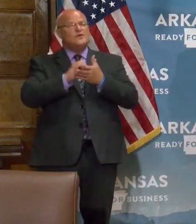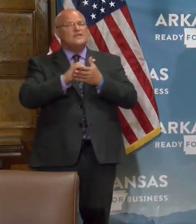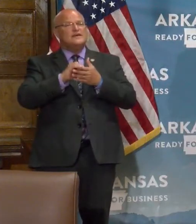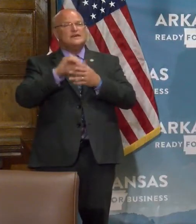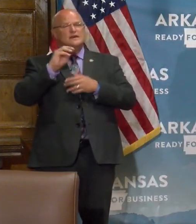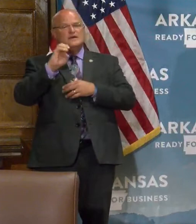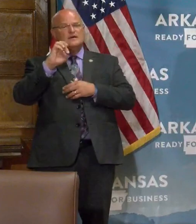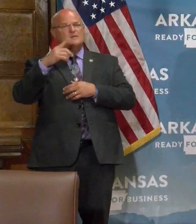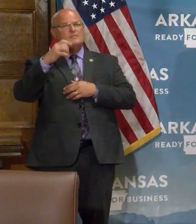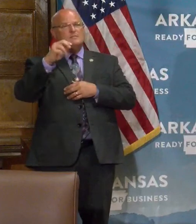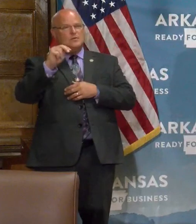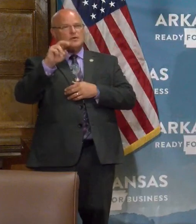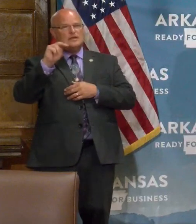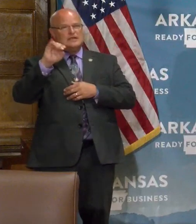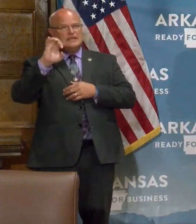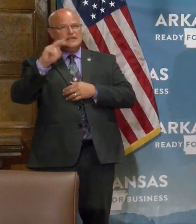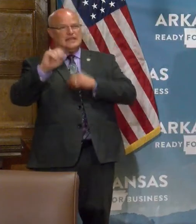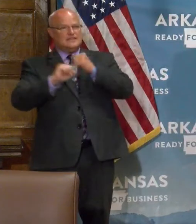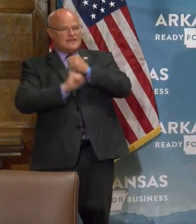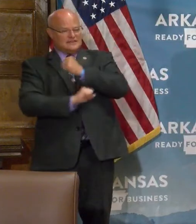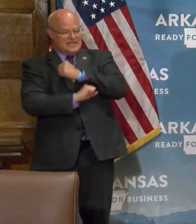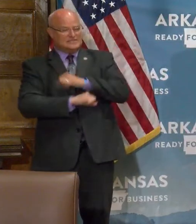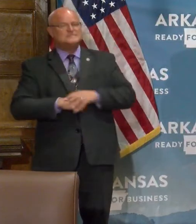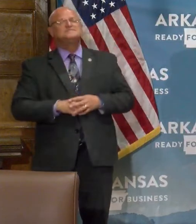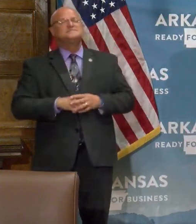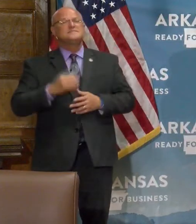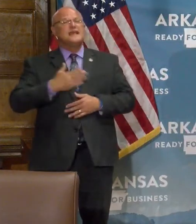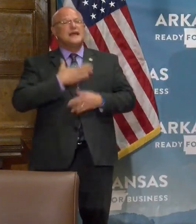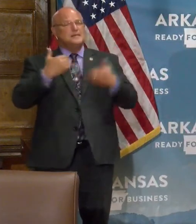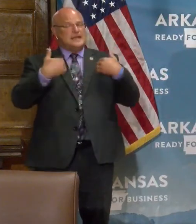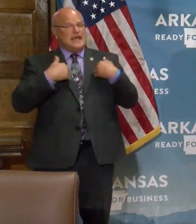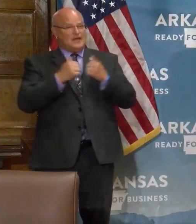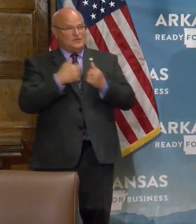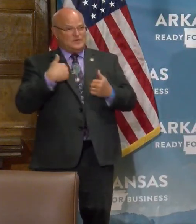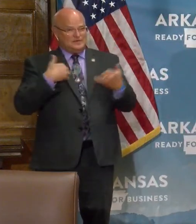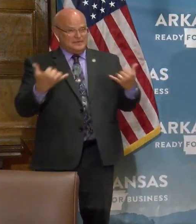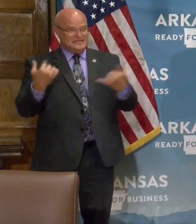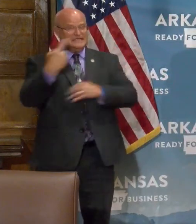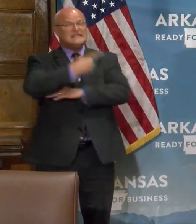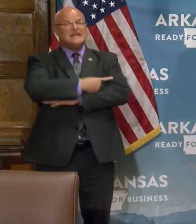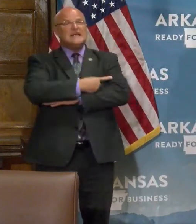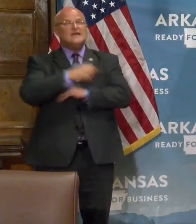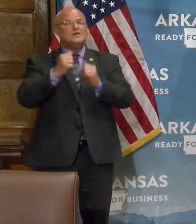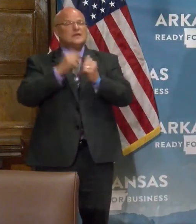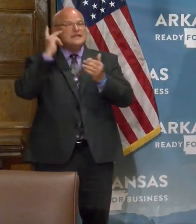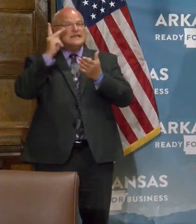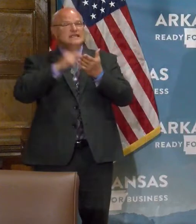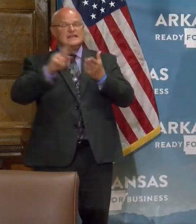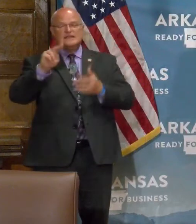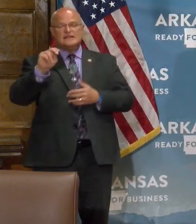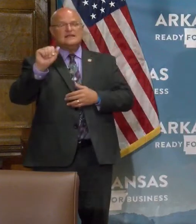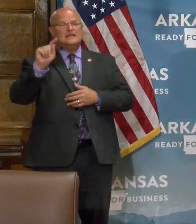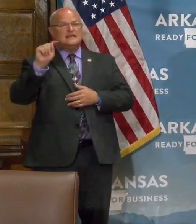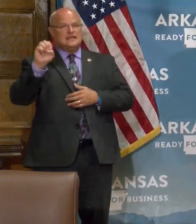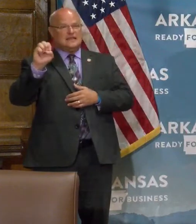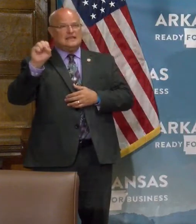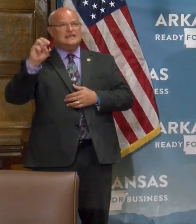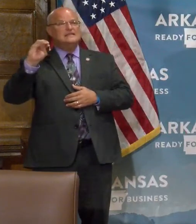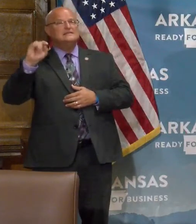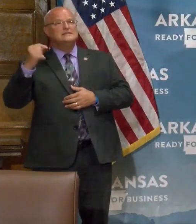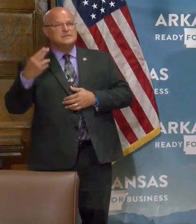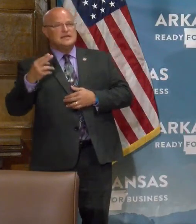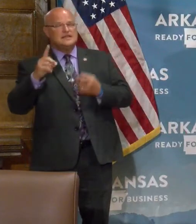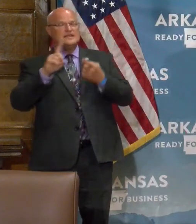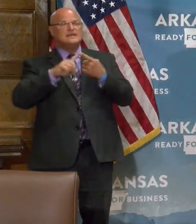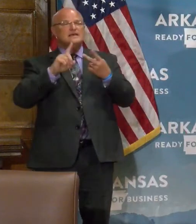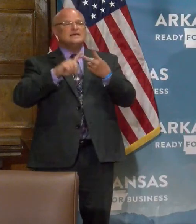Nick Foundation. I'm delighted to be joined today by Secretary Nate Smith. Dr.